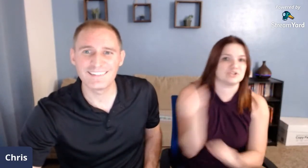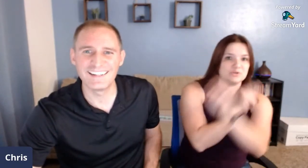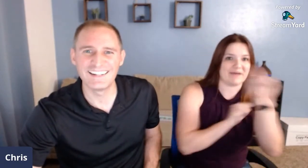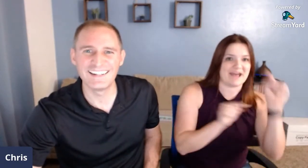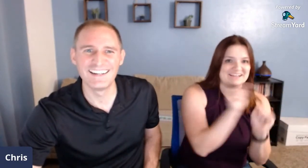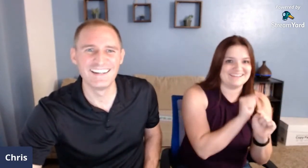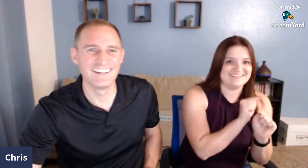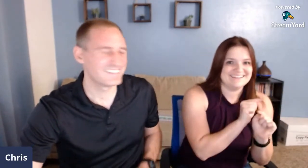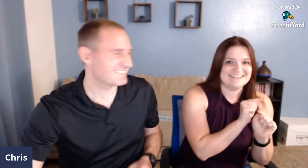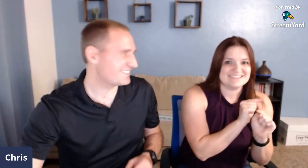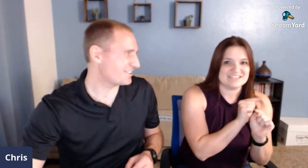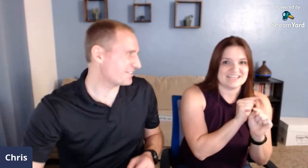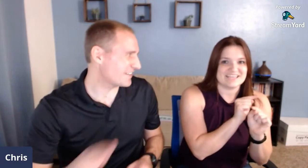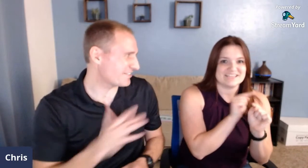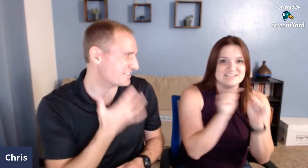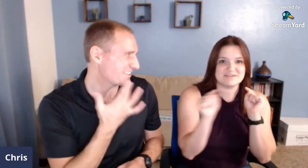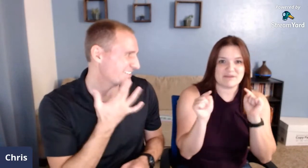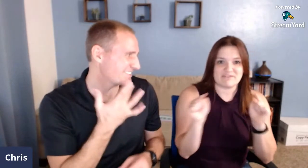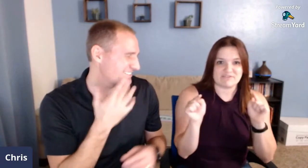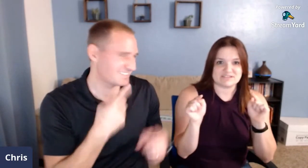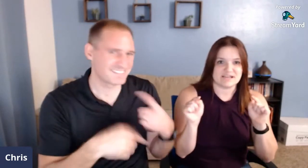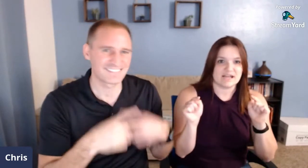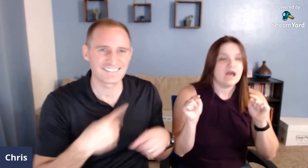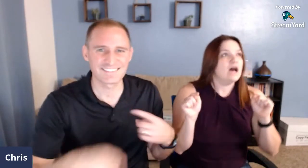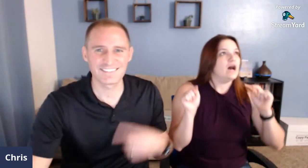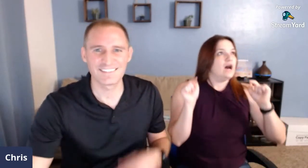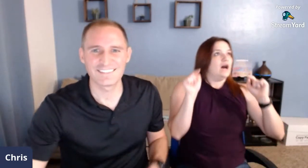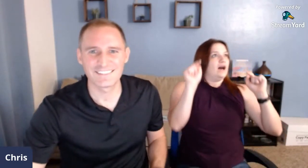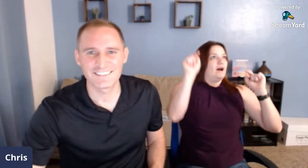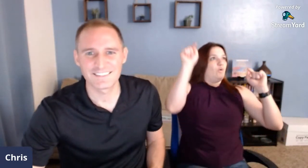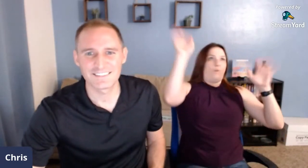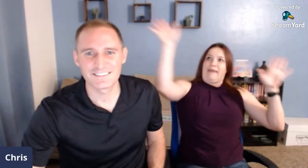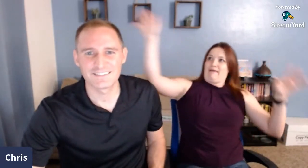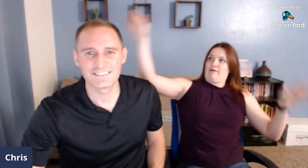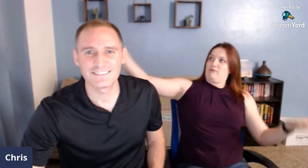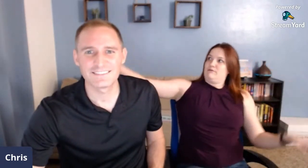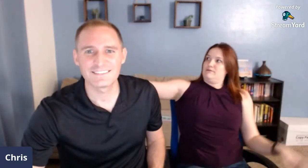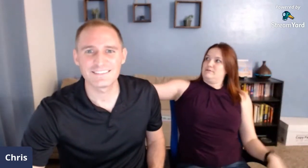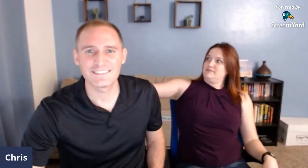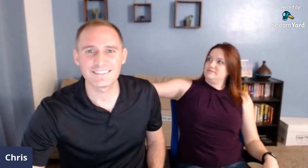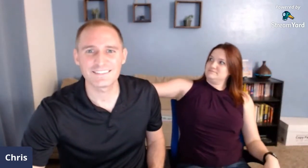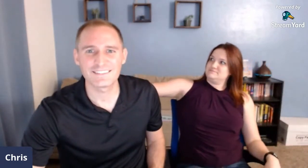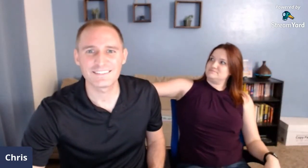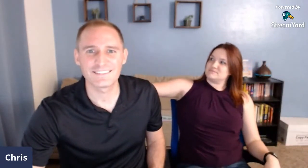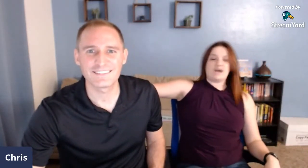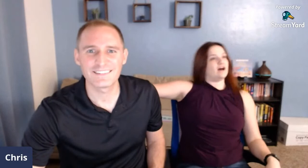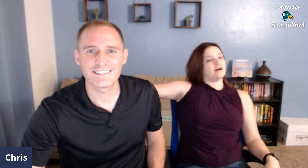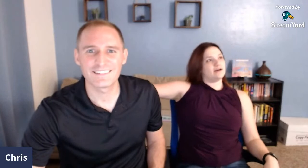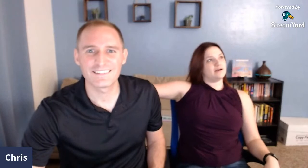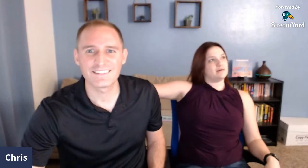going to circle back to my favorite sign. Well,